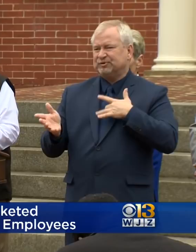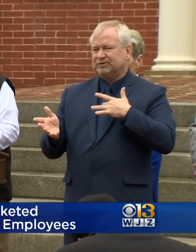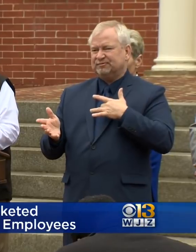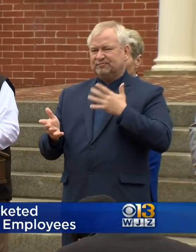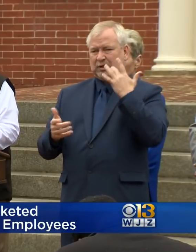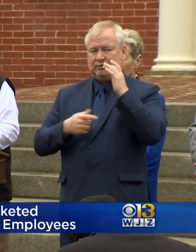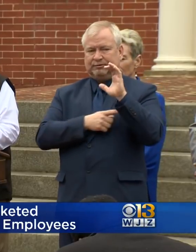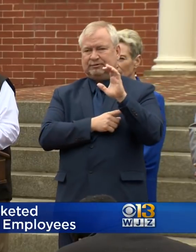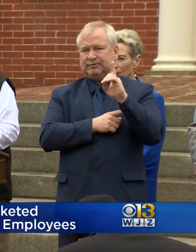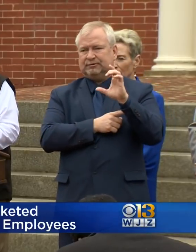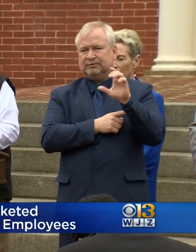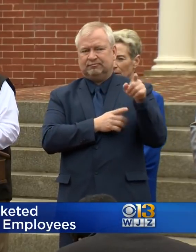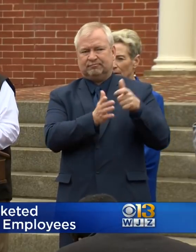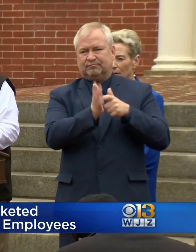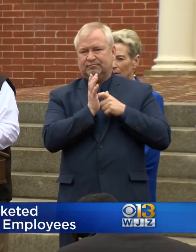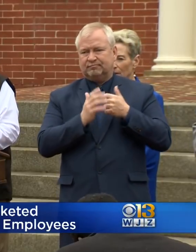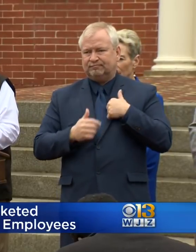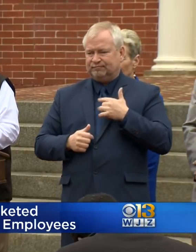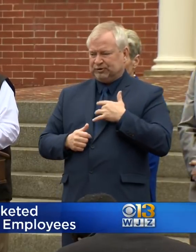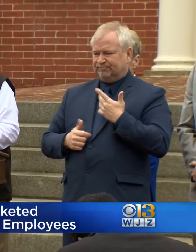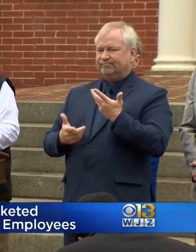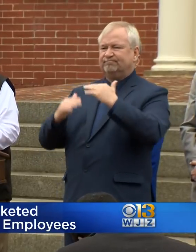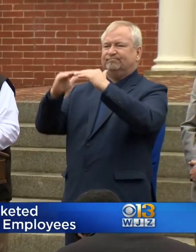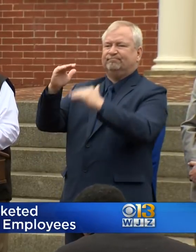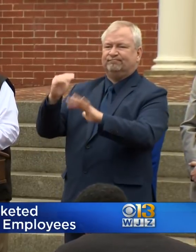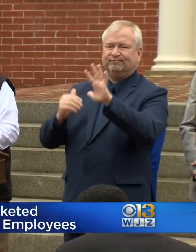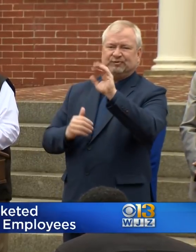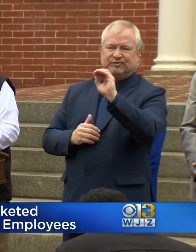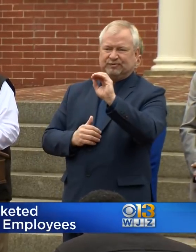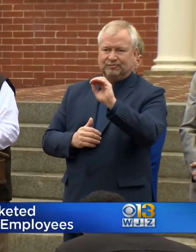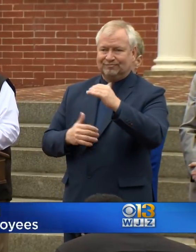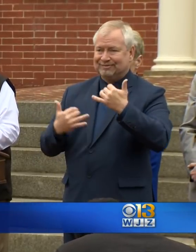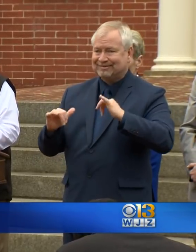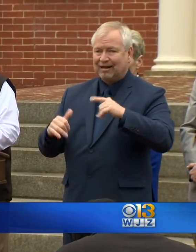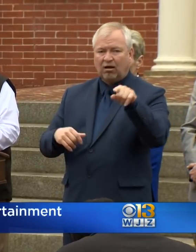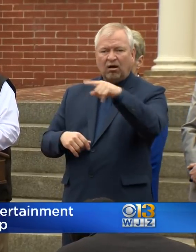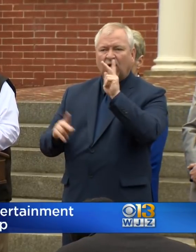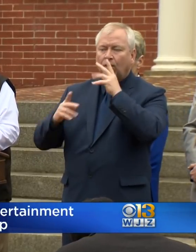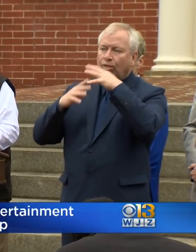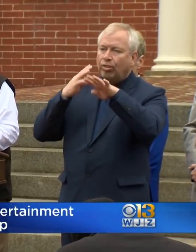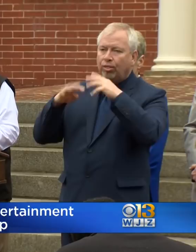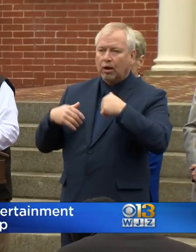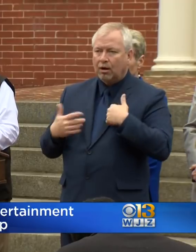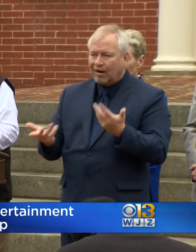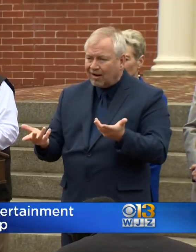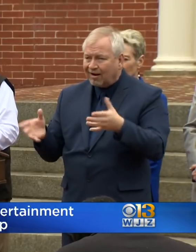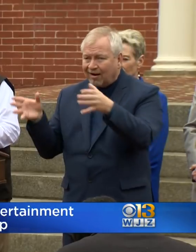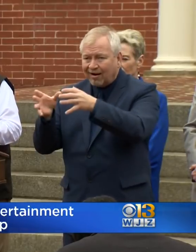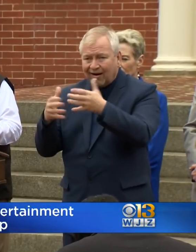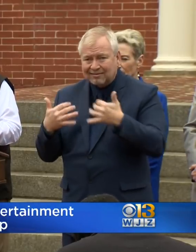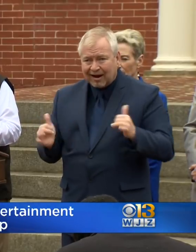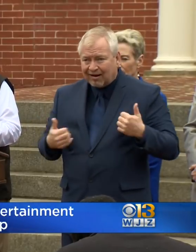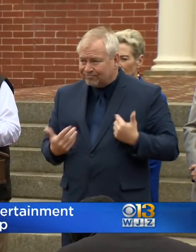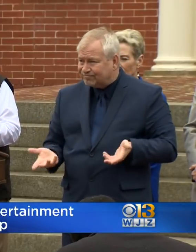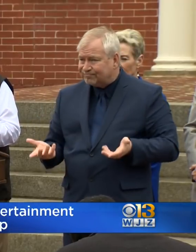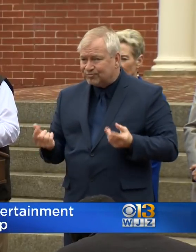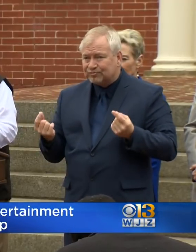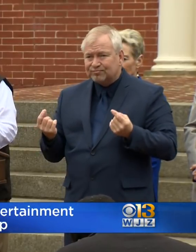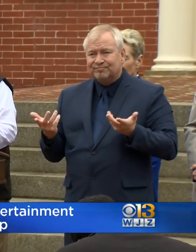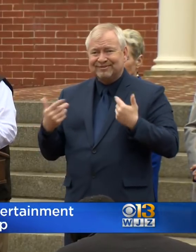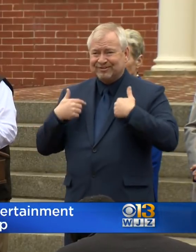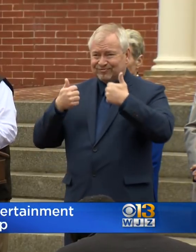lowered the capacity to 50, and we've got people totally ignoring that. We're lowering it even further. We're trying to